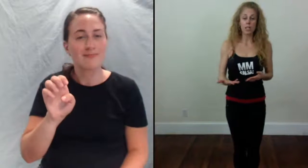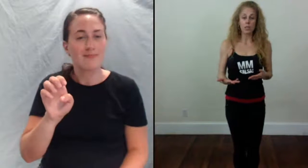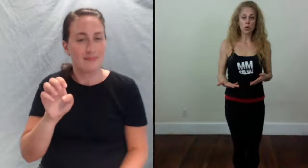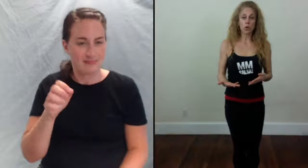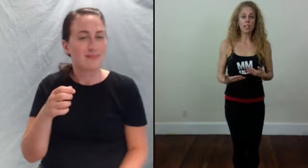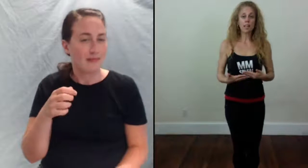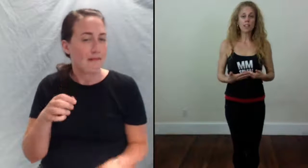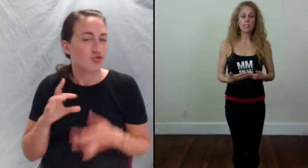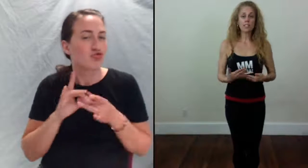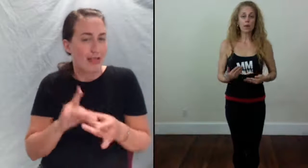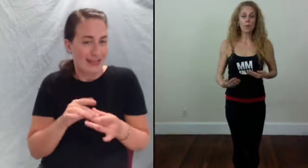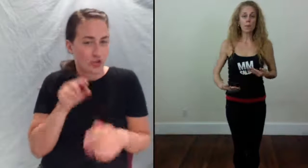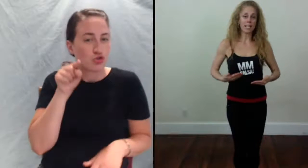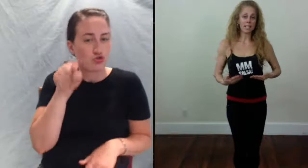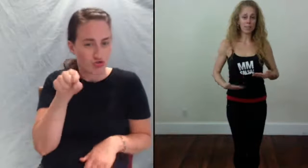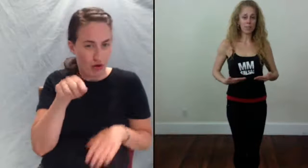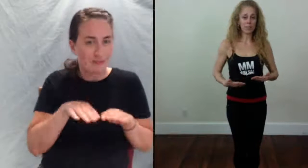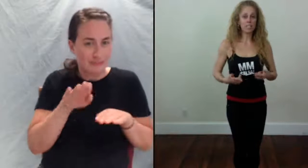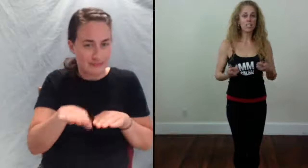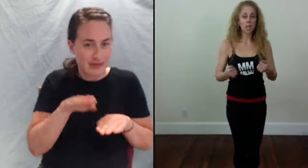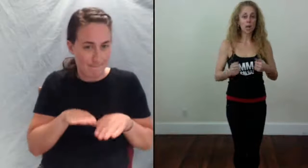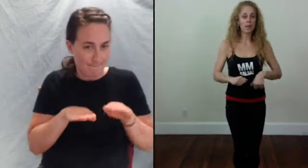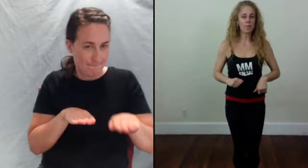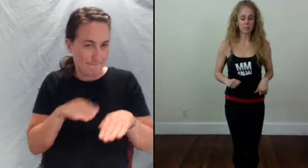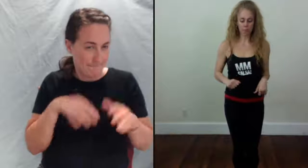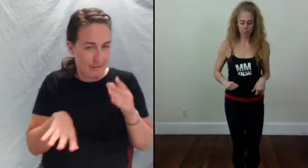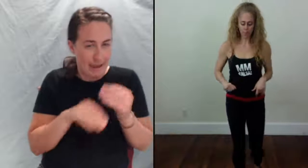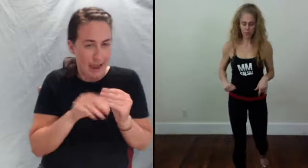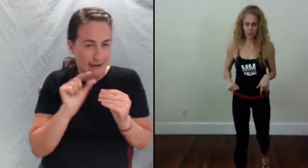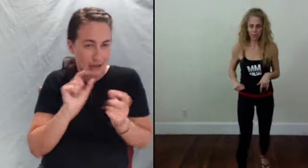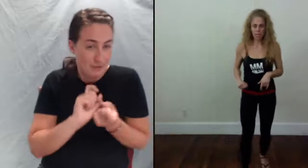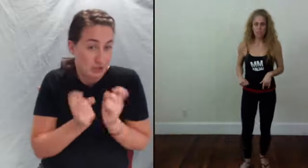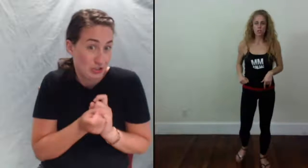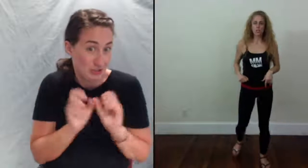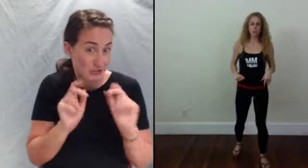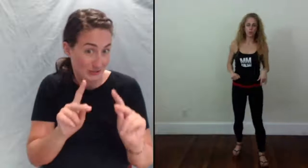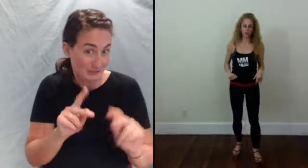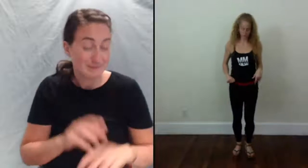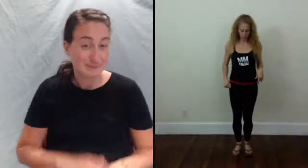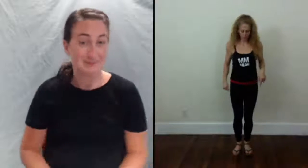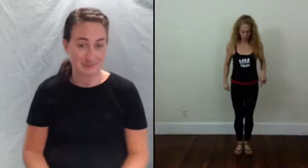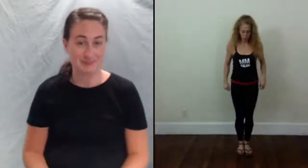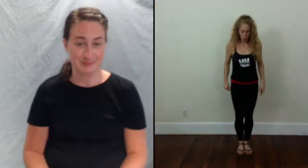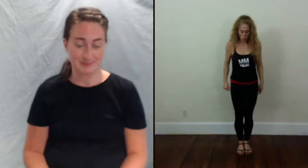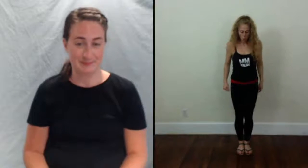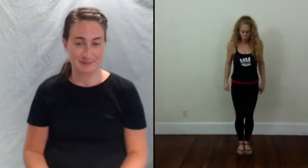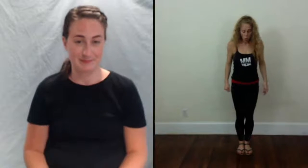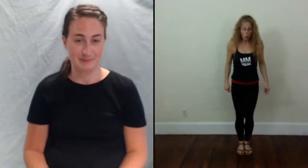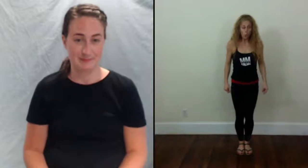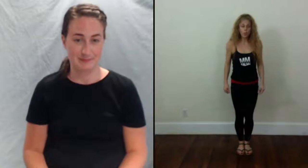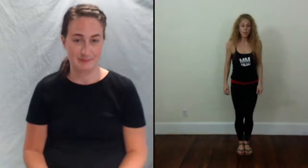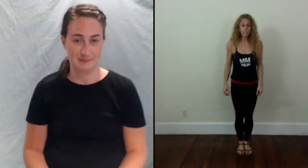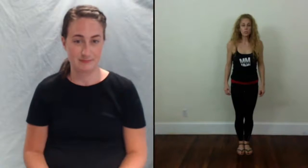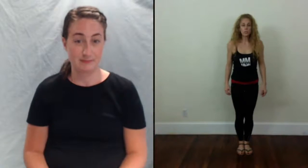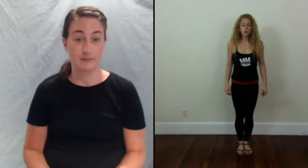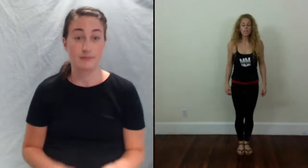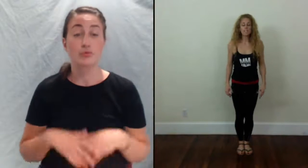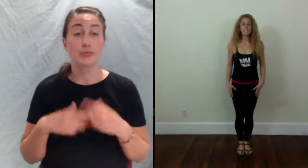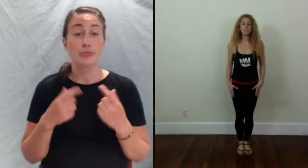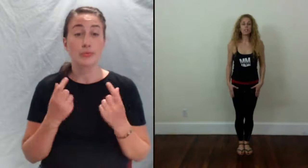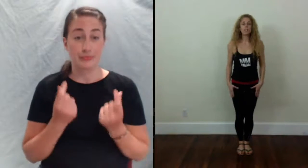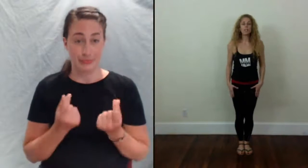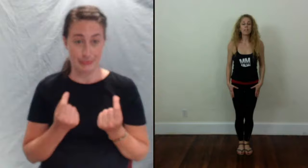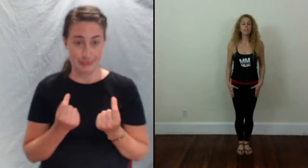step. So we take our front step, make a little variation, and we'll have Mozambique. So what we're gonna